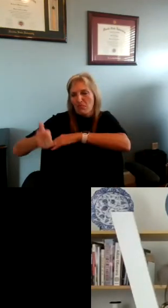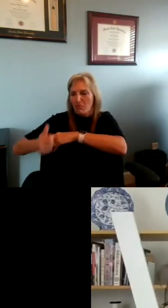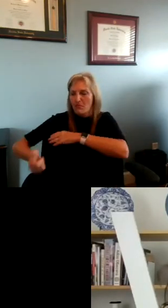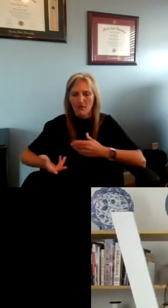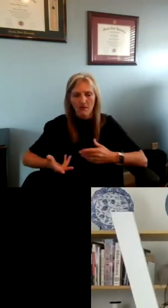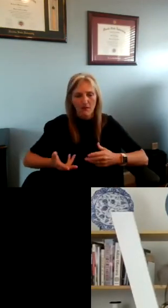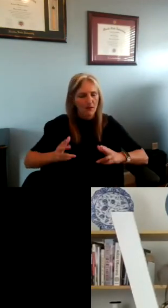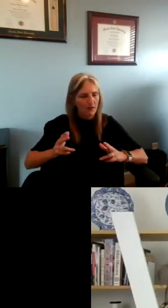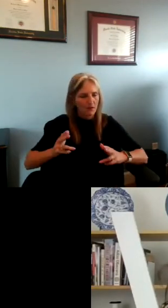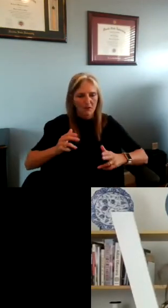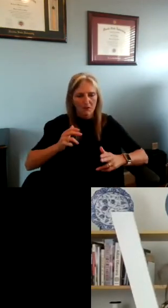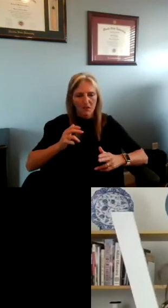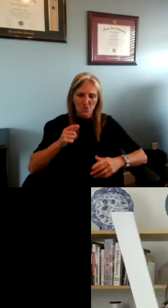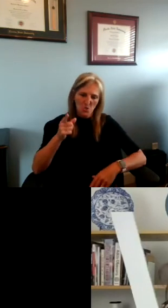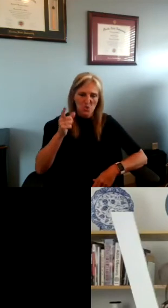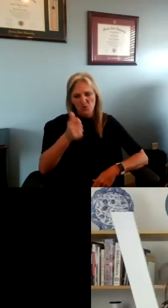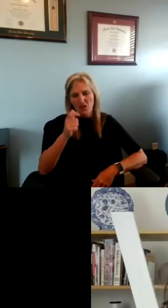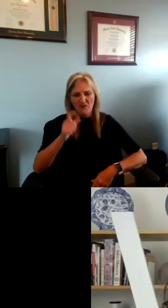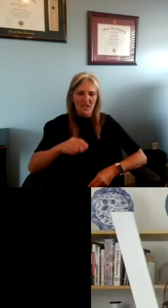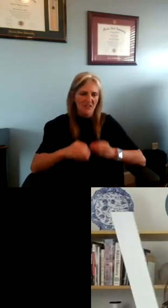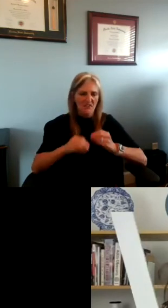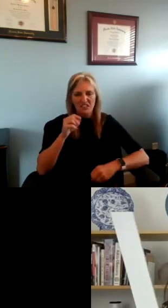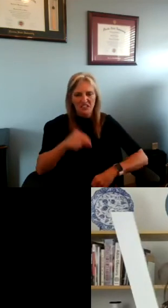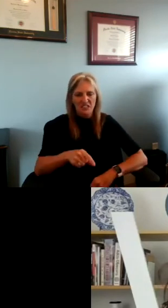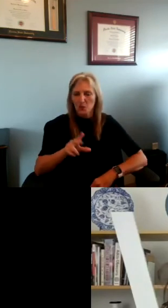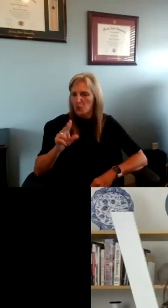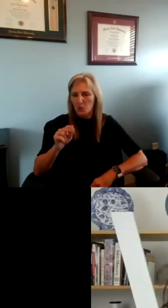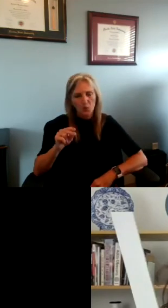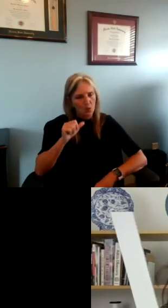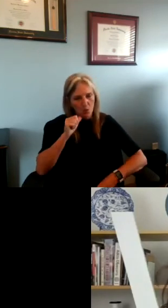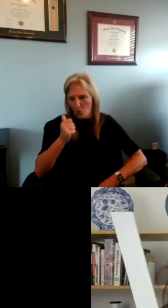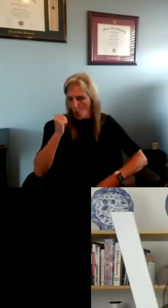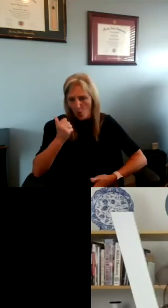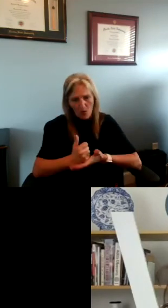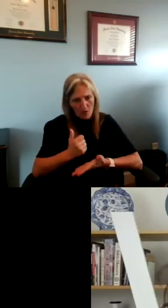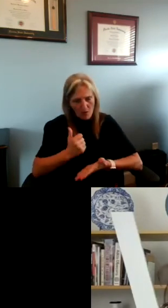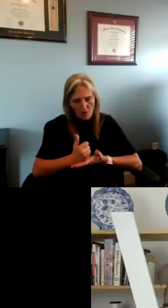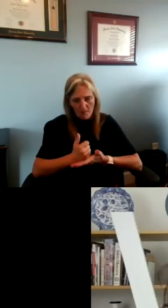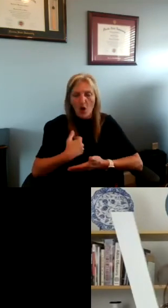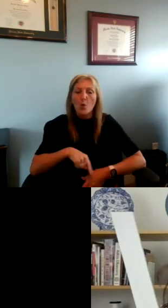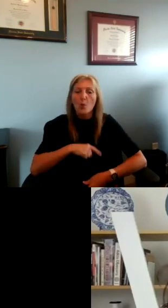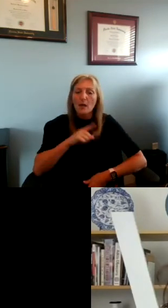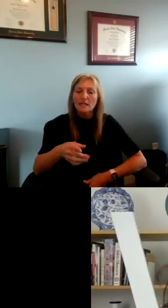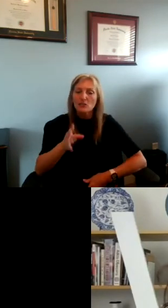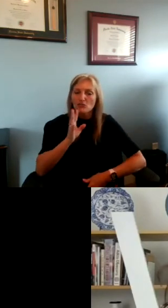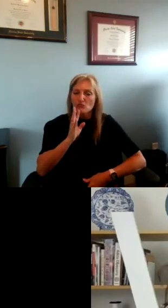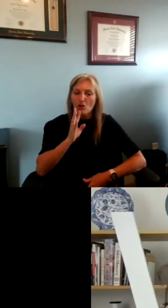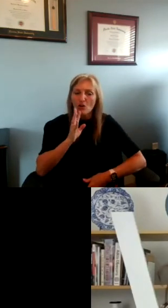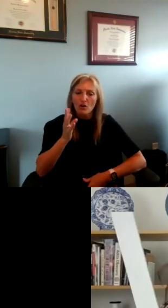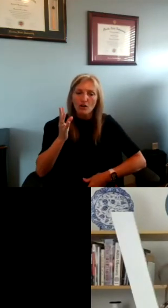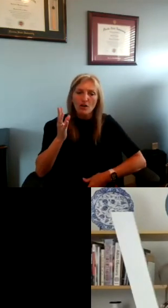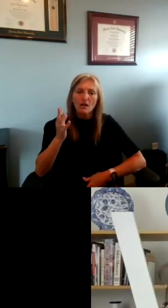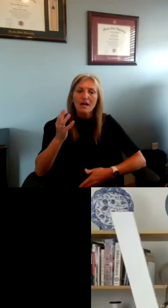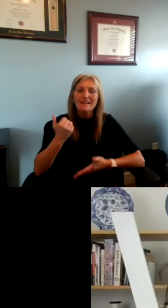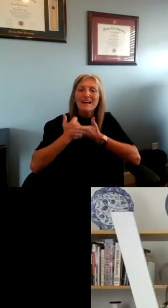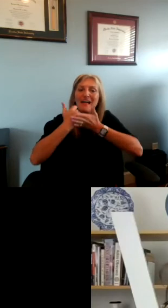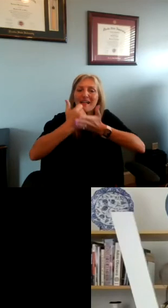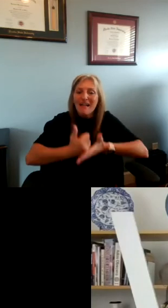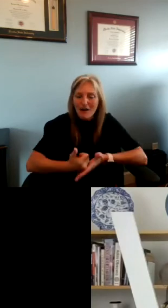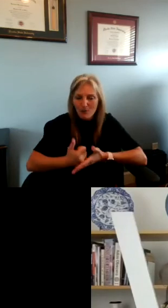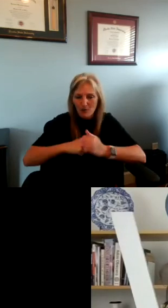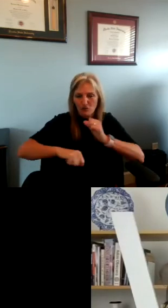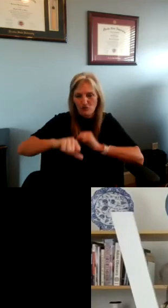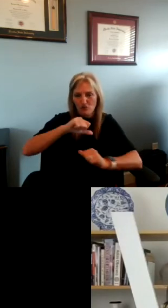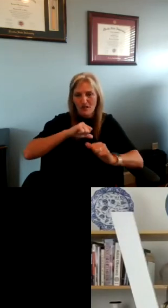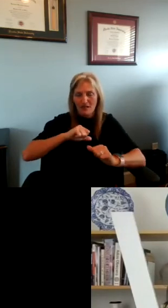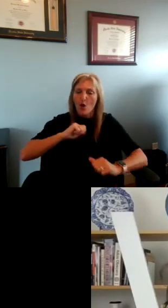and you need to fix this. We're talking about it that in order for our society to be healthy, in order for all